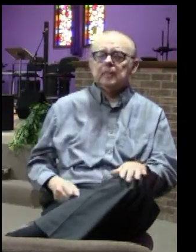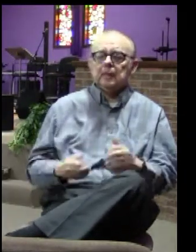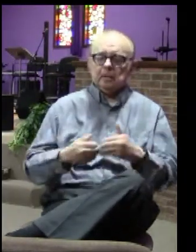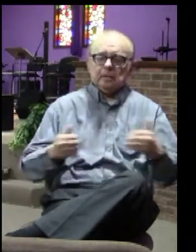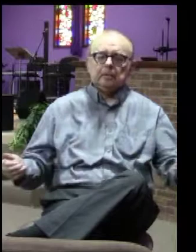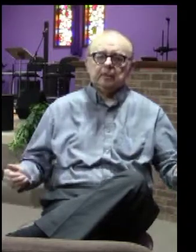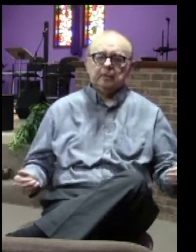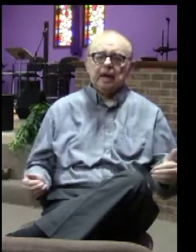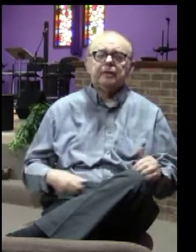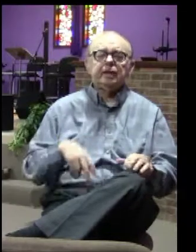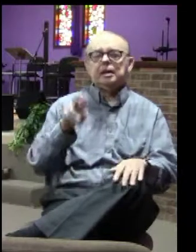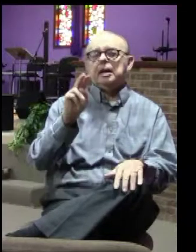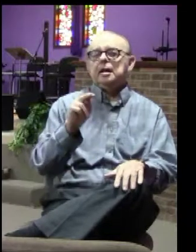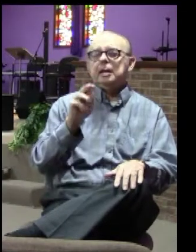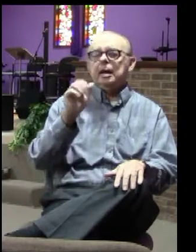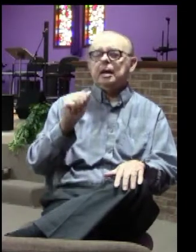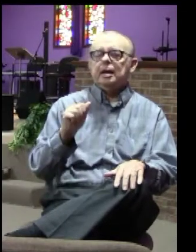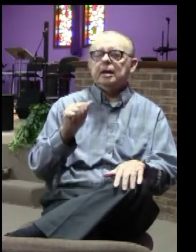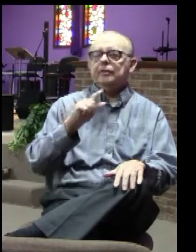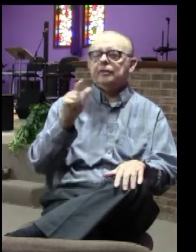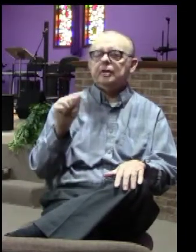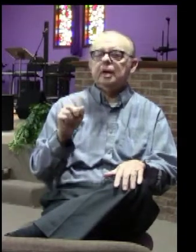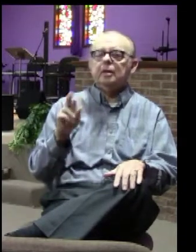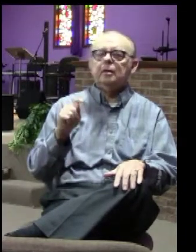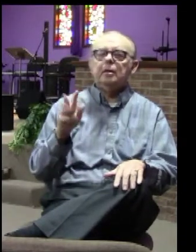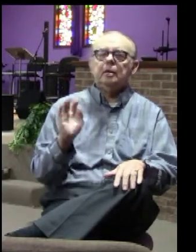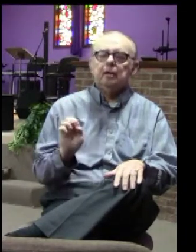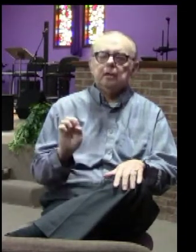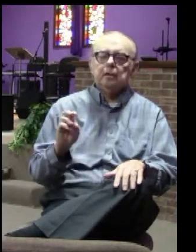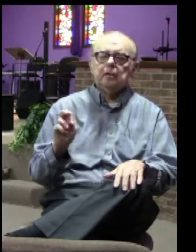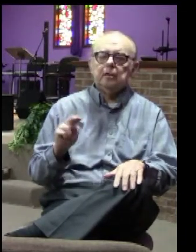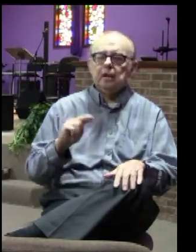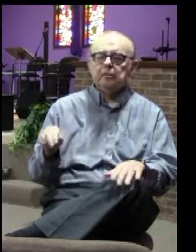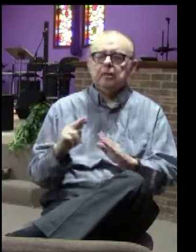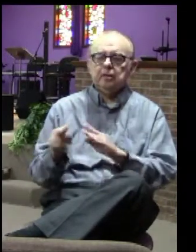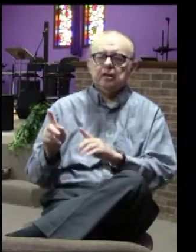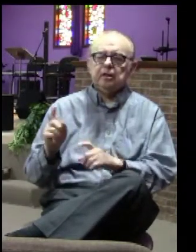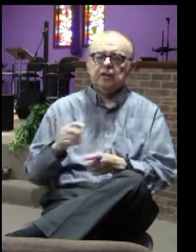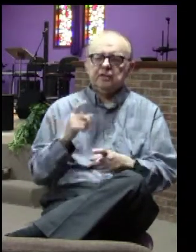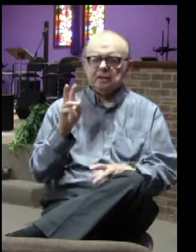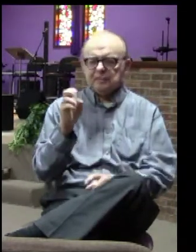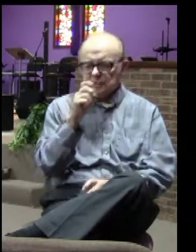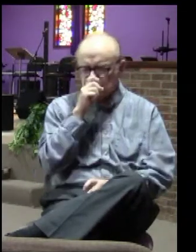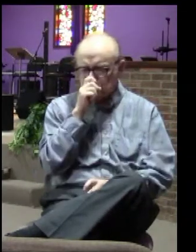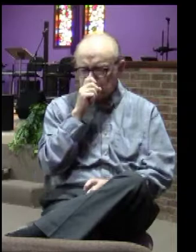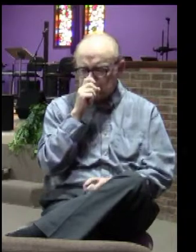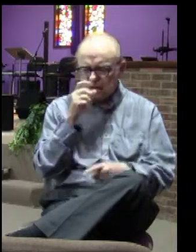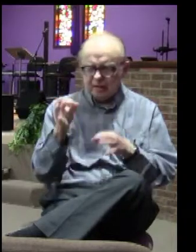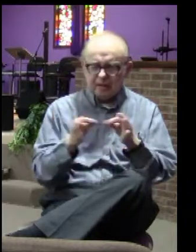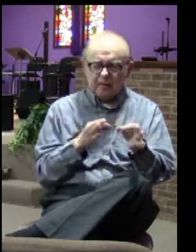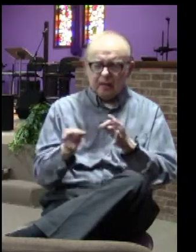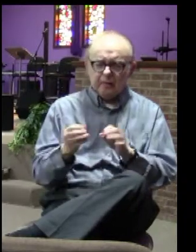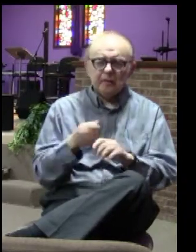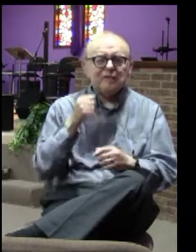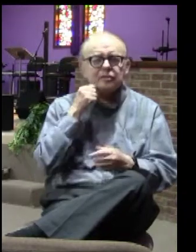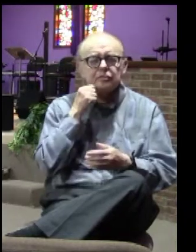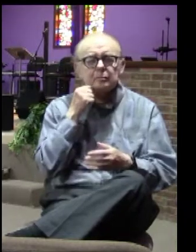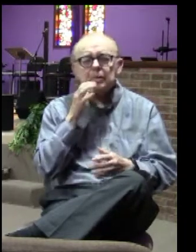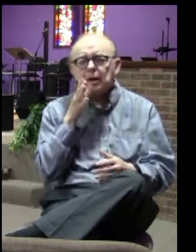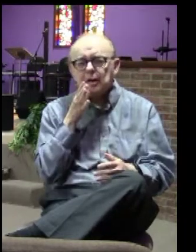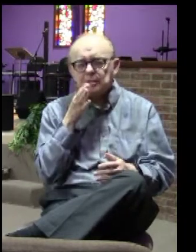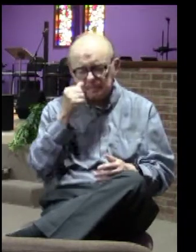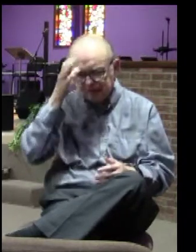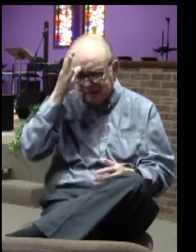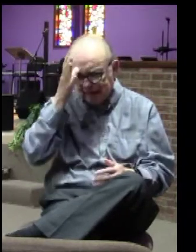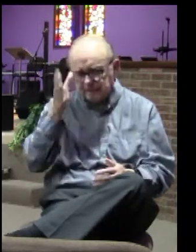apart as a Nazirite. And so he was given strict instructions from his mom,